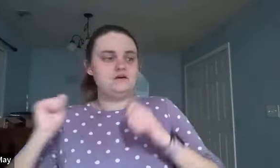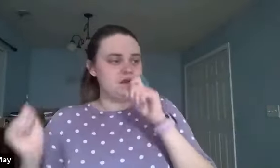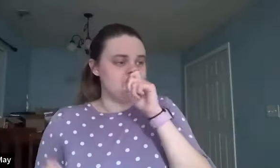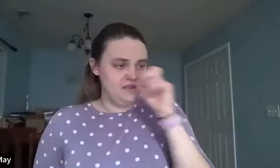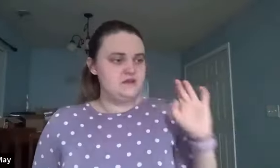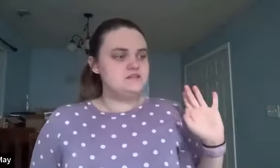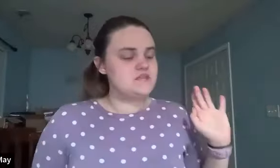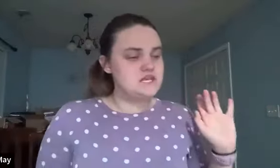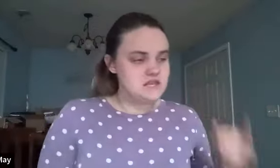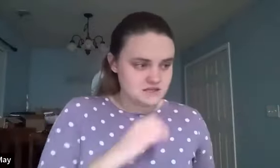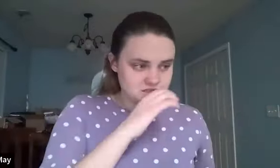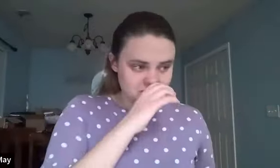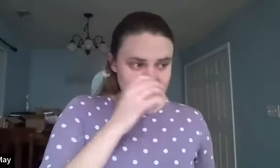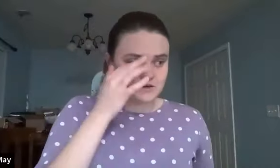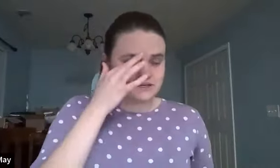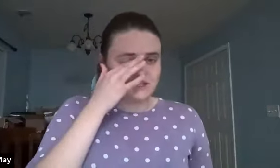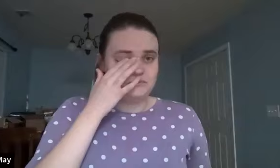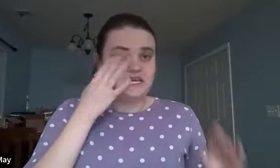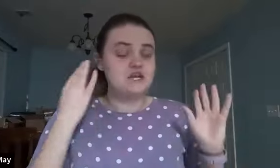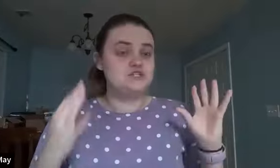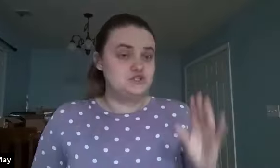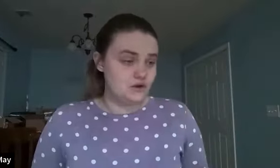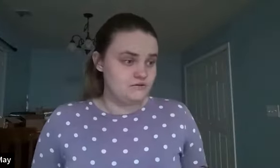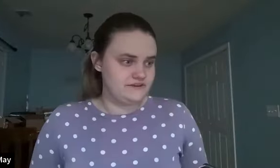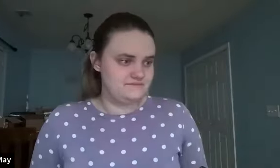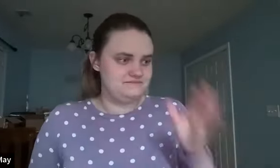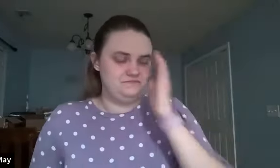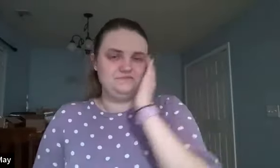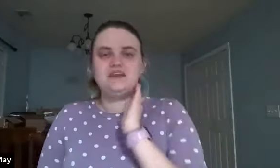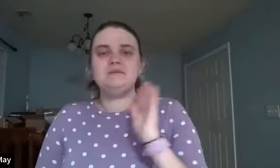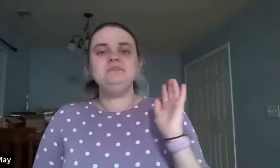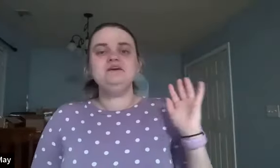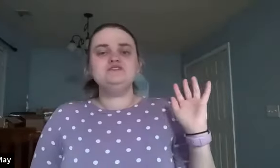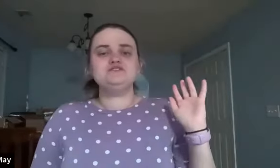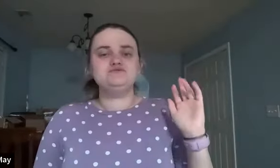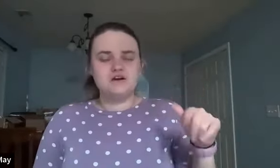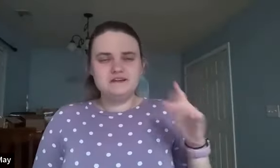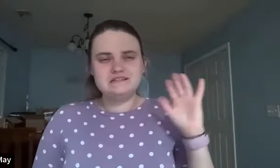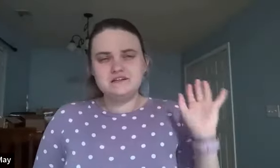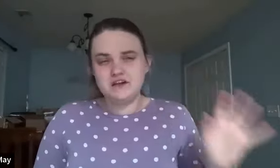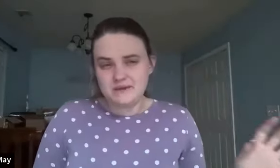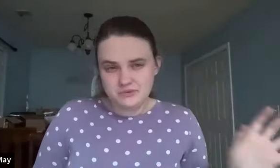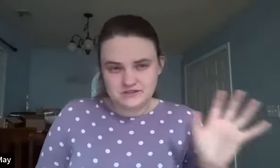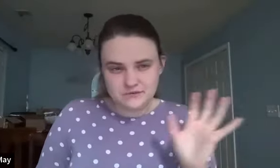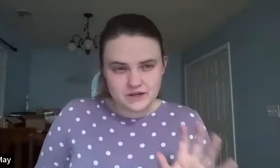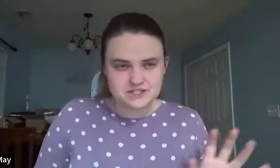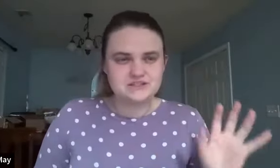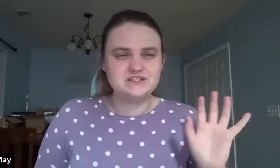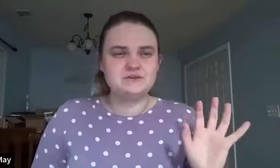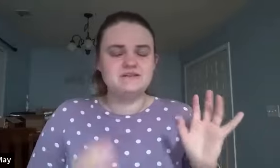Okay, so the next one is going to be dolphin. Okay, so dolphin's a couple of different ways you can do it.